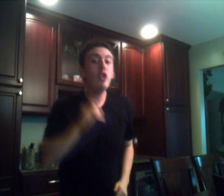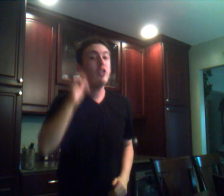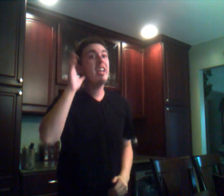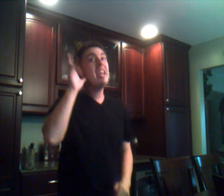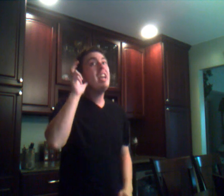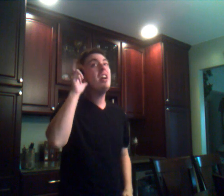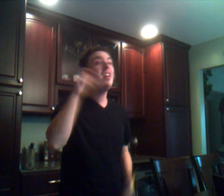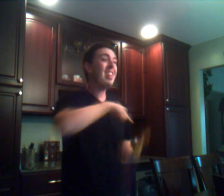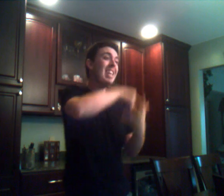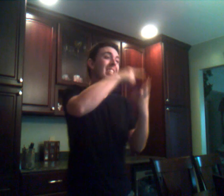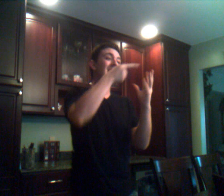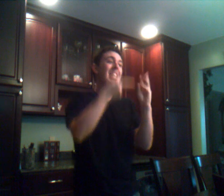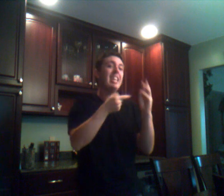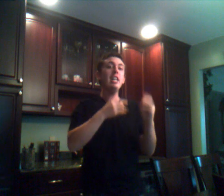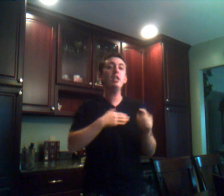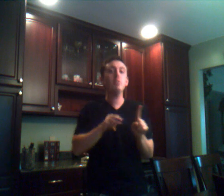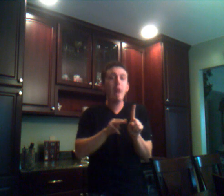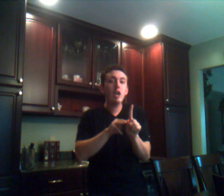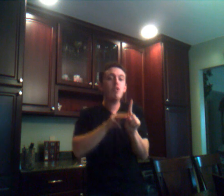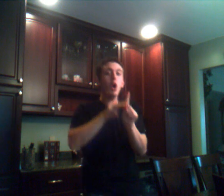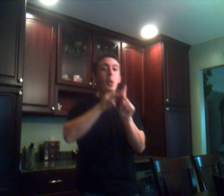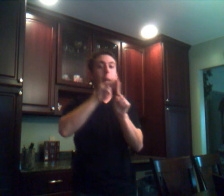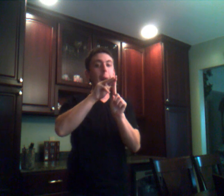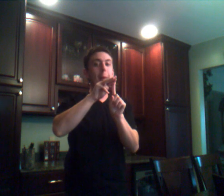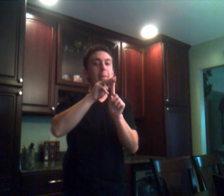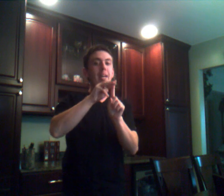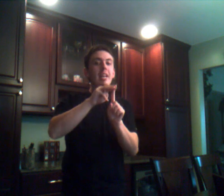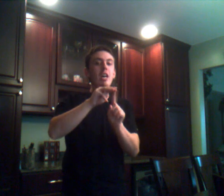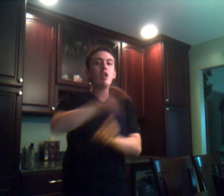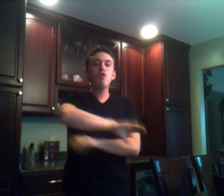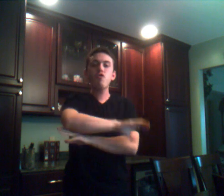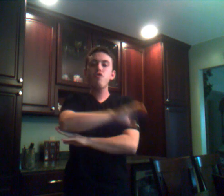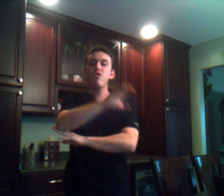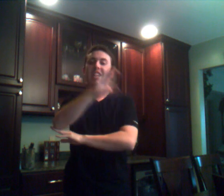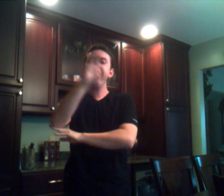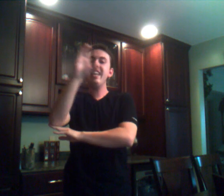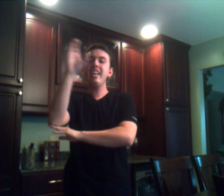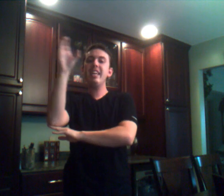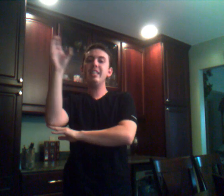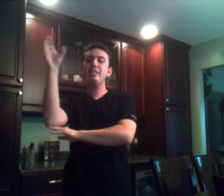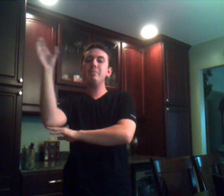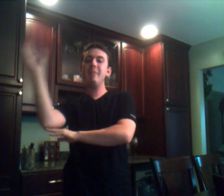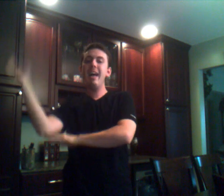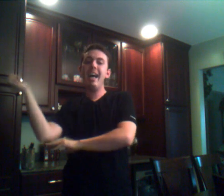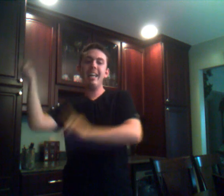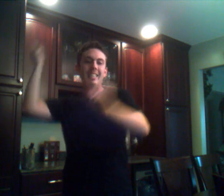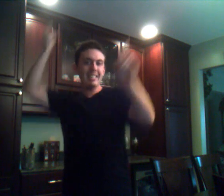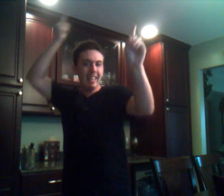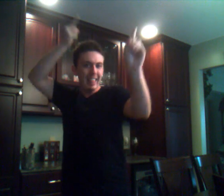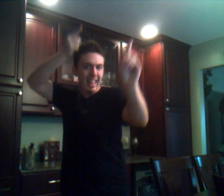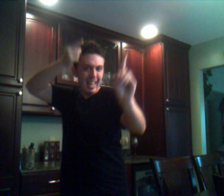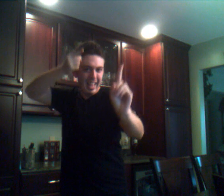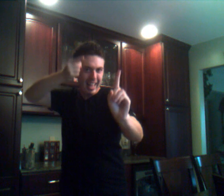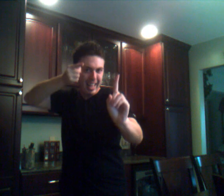This is my own love Christmas leaves